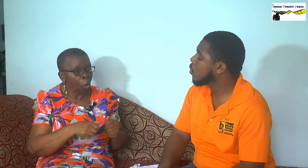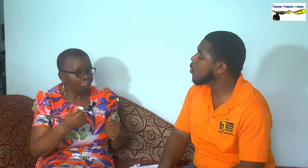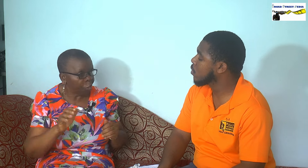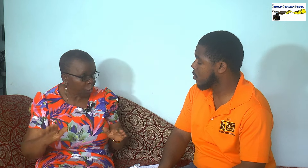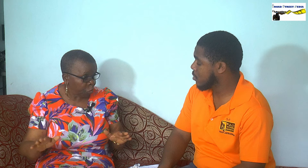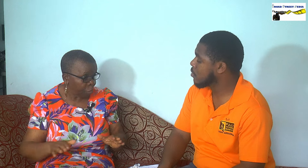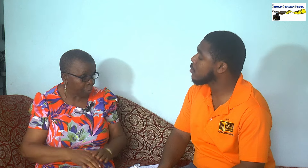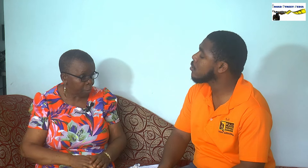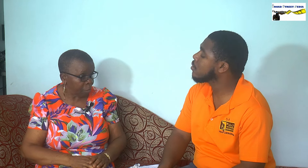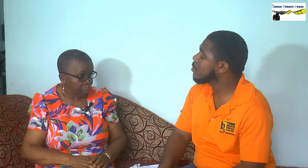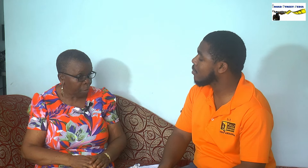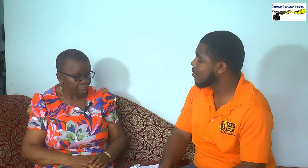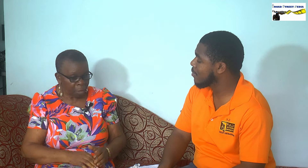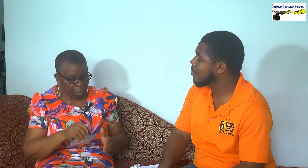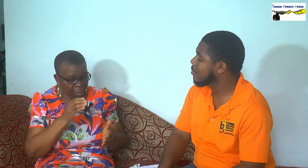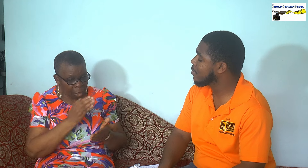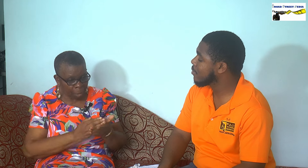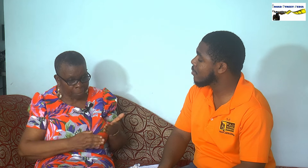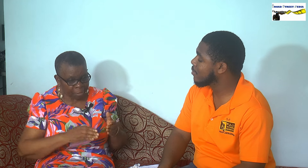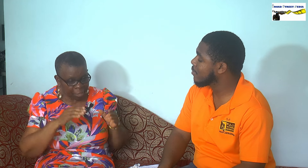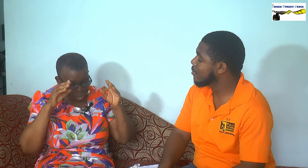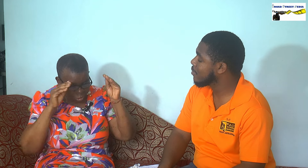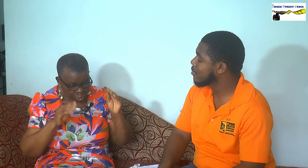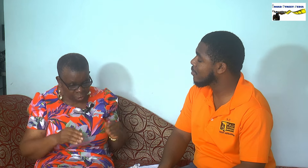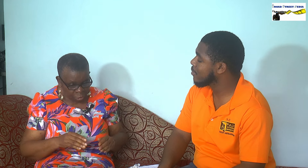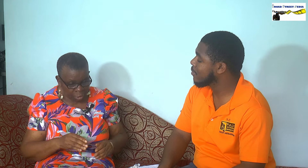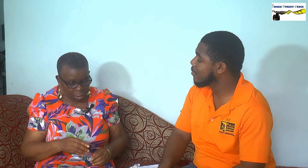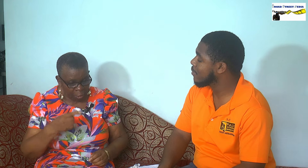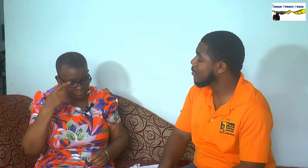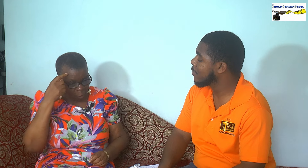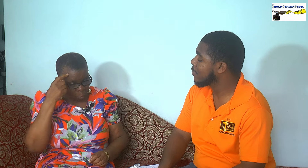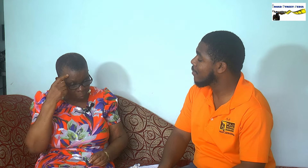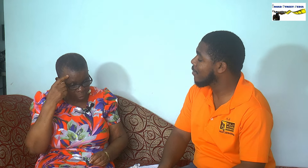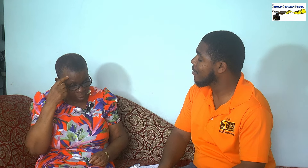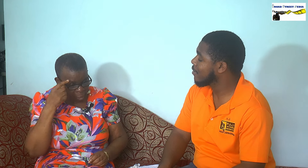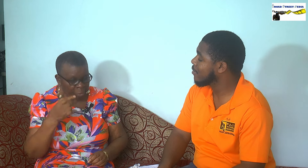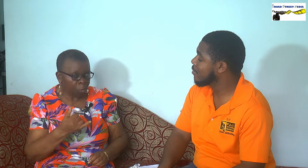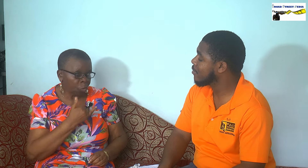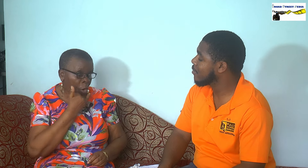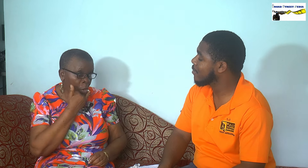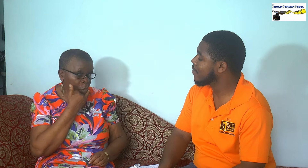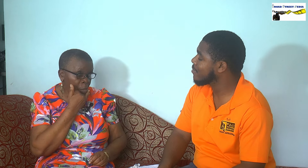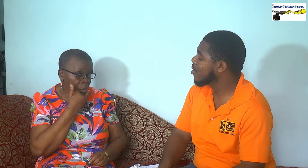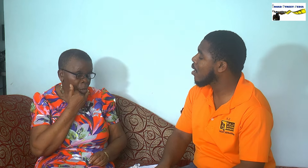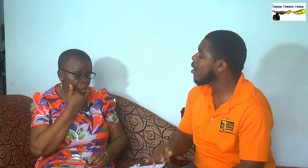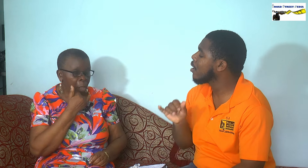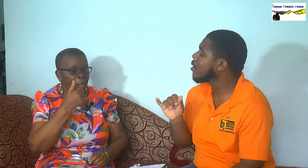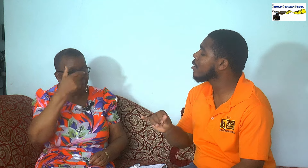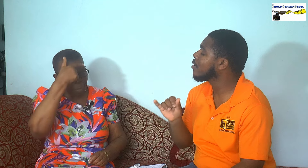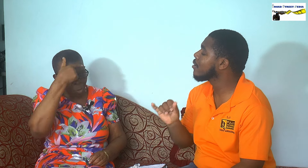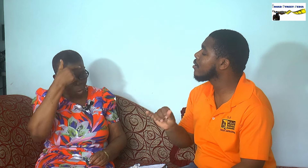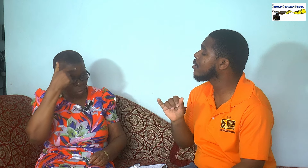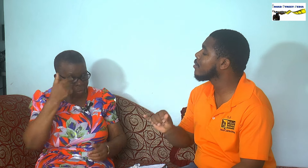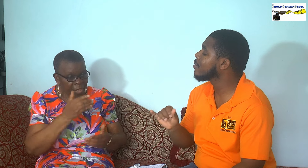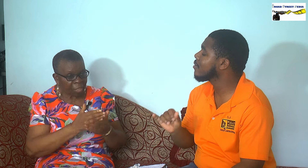other children. Some teachers thought it was wrong because